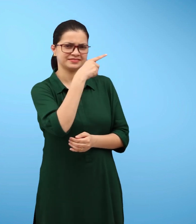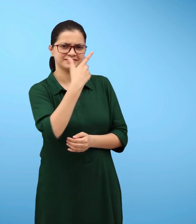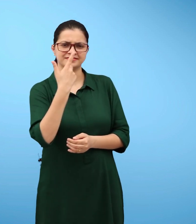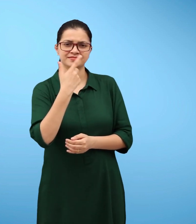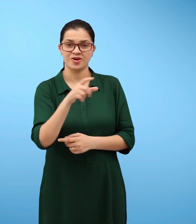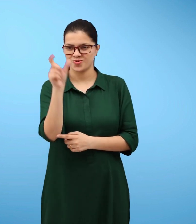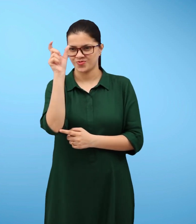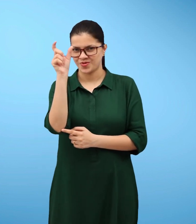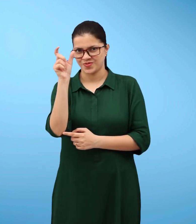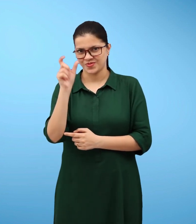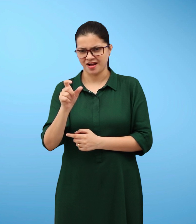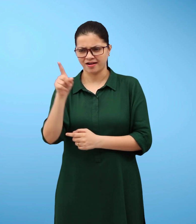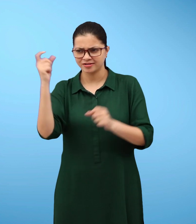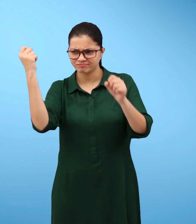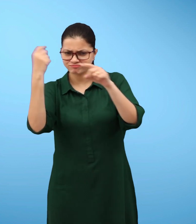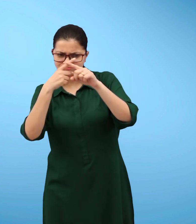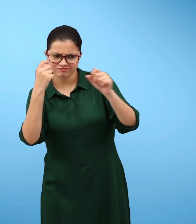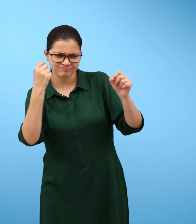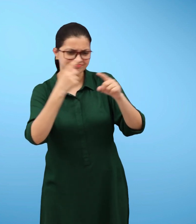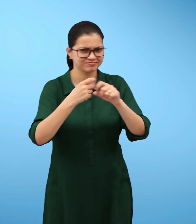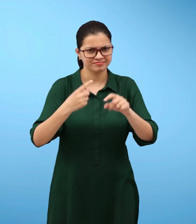1. Match the following.